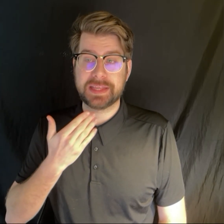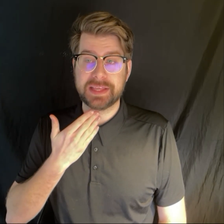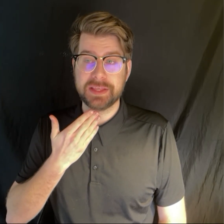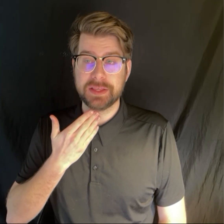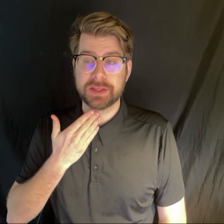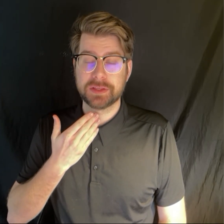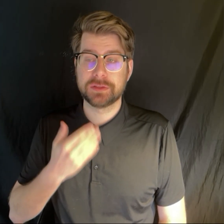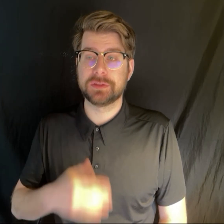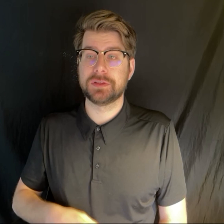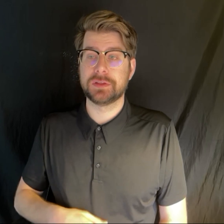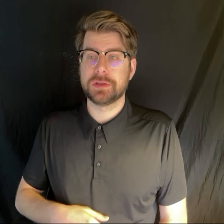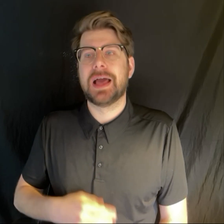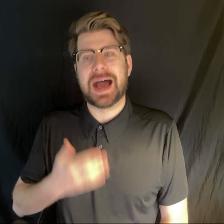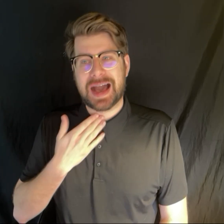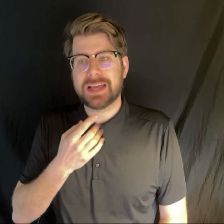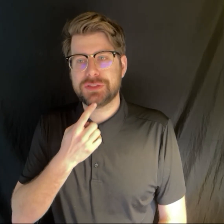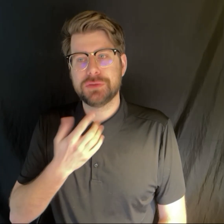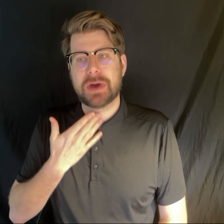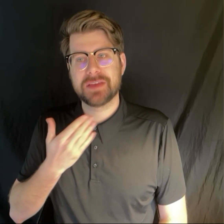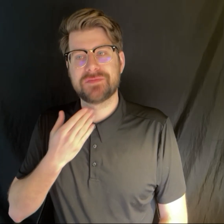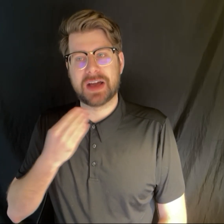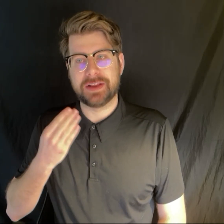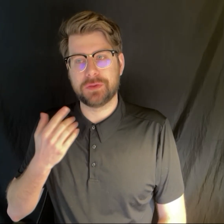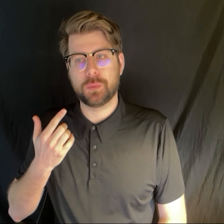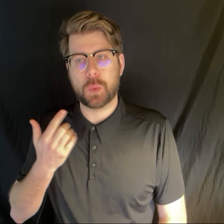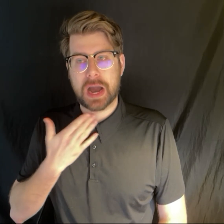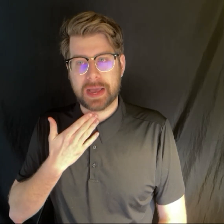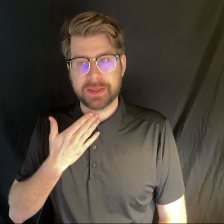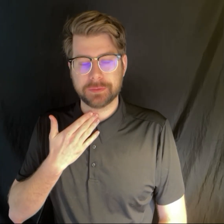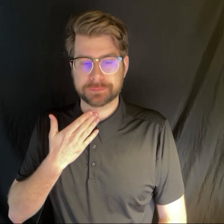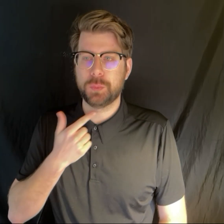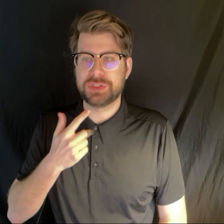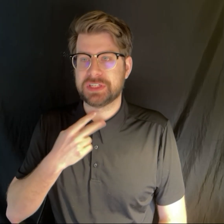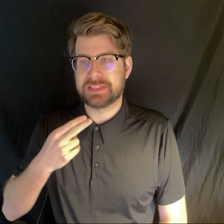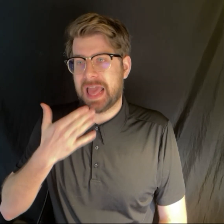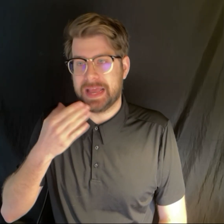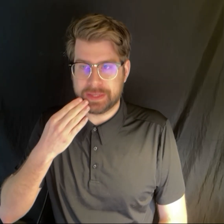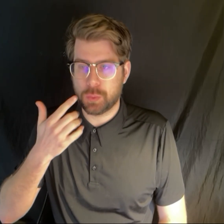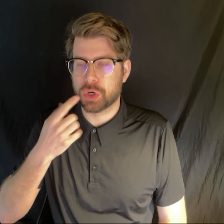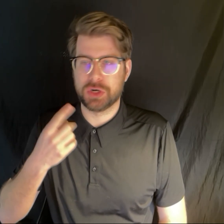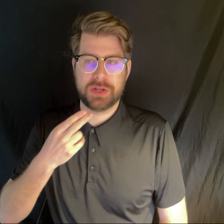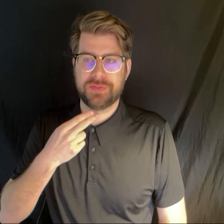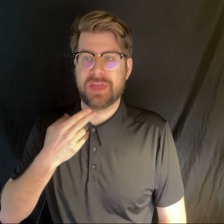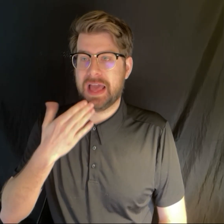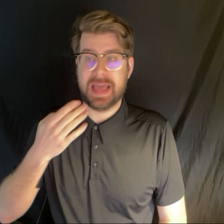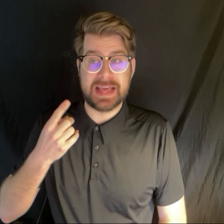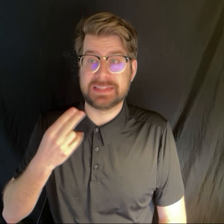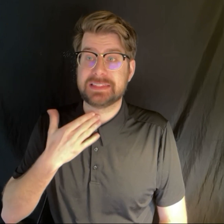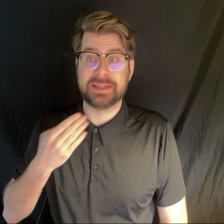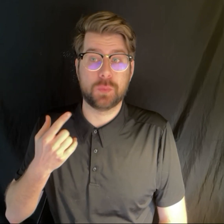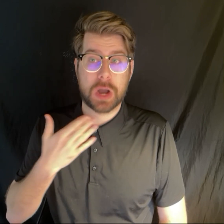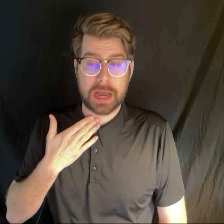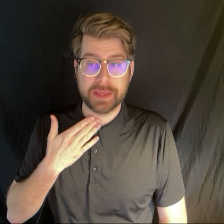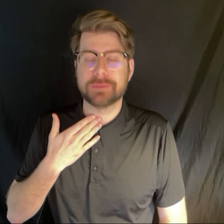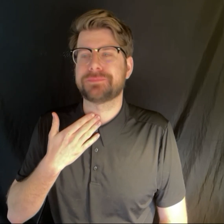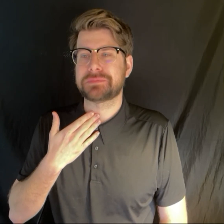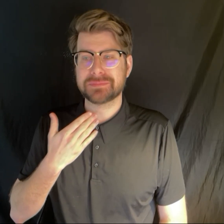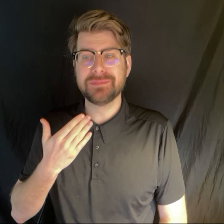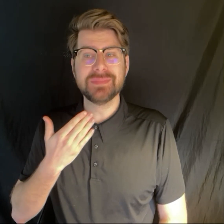vulnerability. I do my final Y, which is any word that ends in Y.